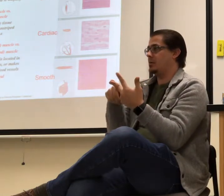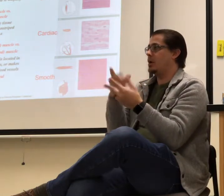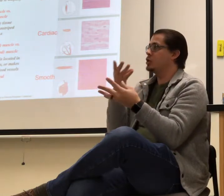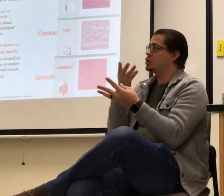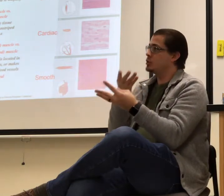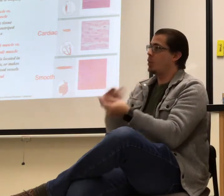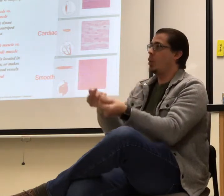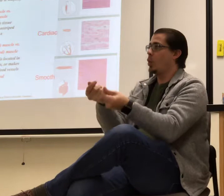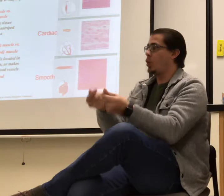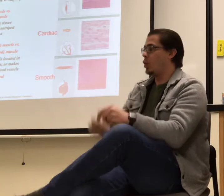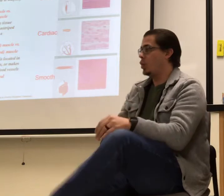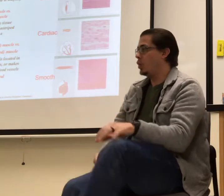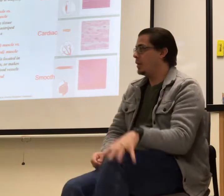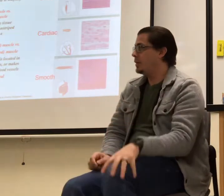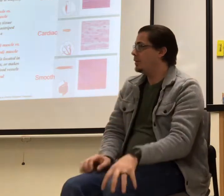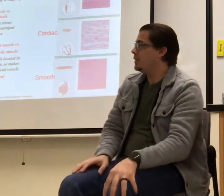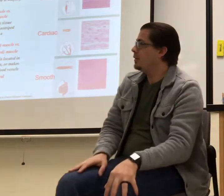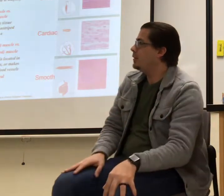smooth.